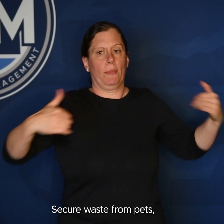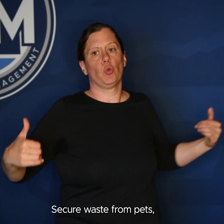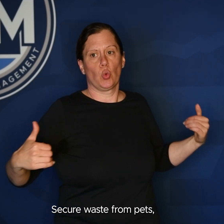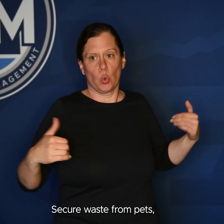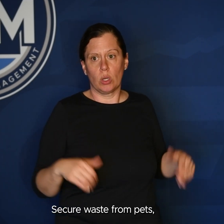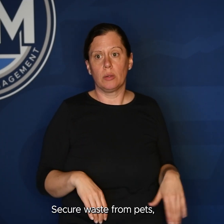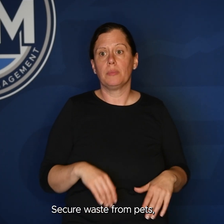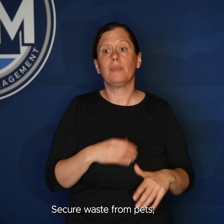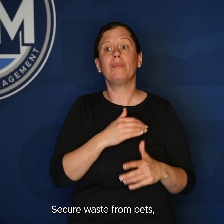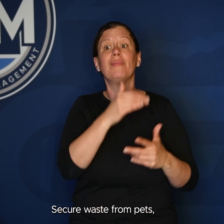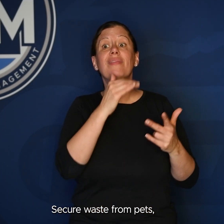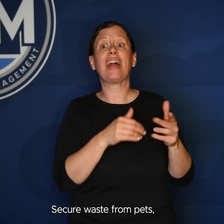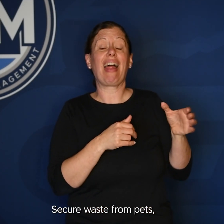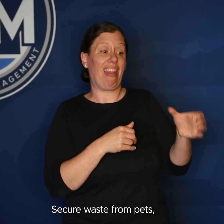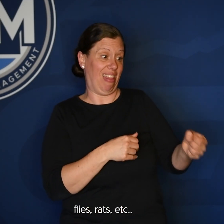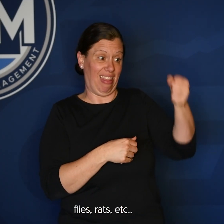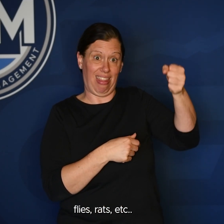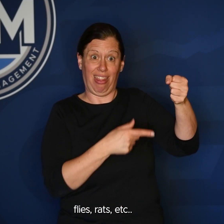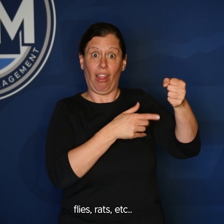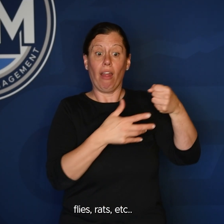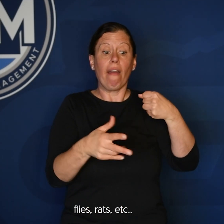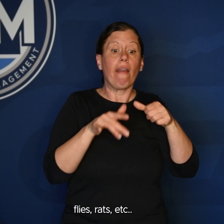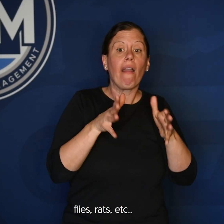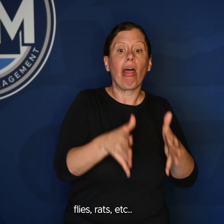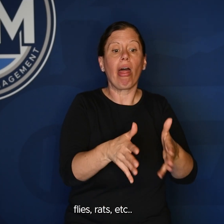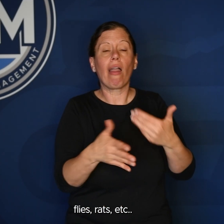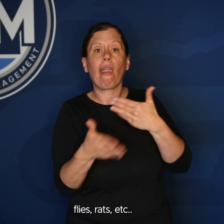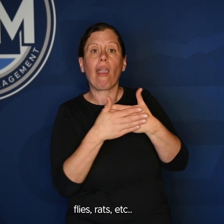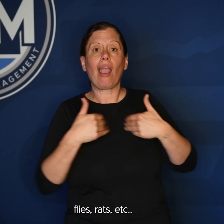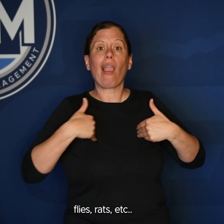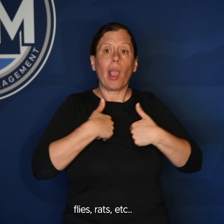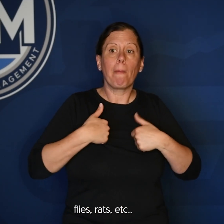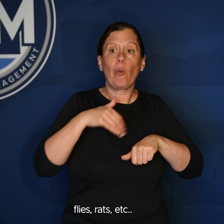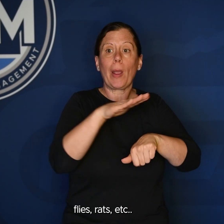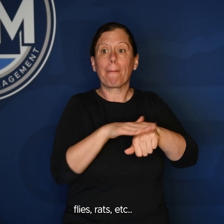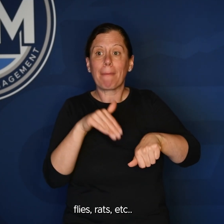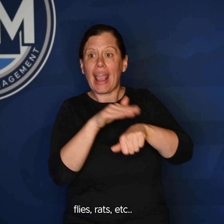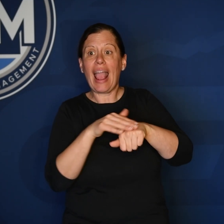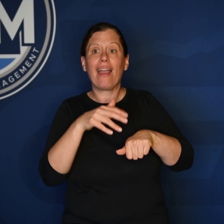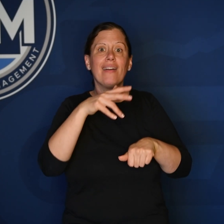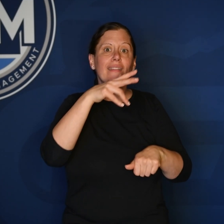Secure waste from pets, flies, rats, etc.